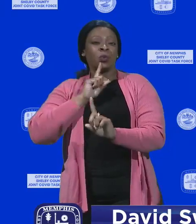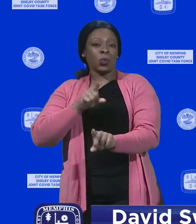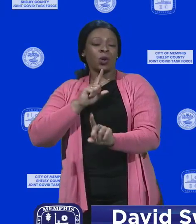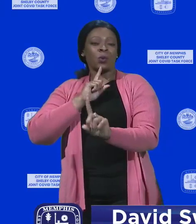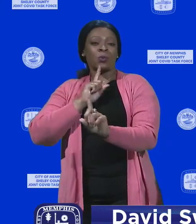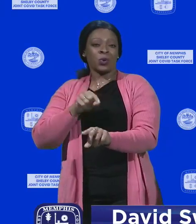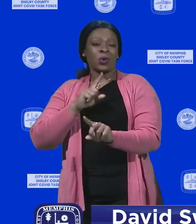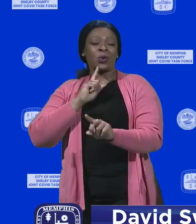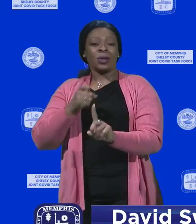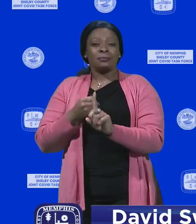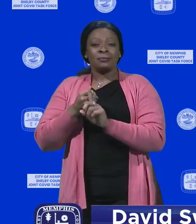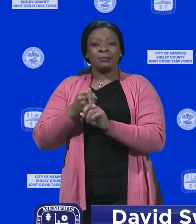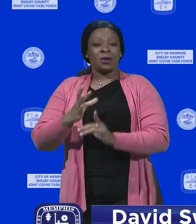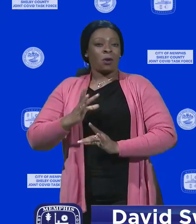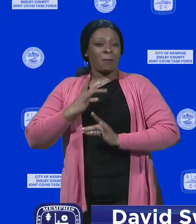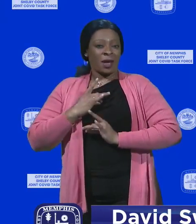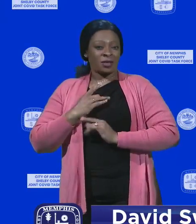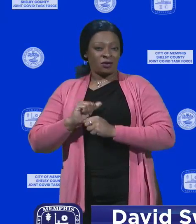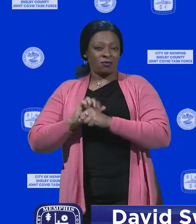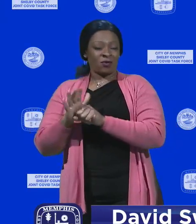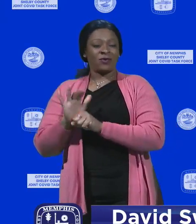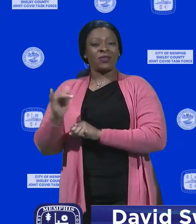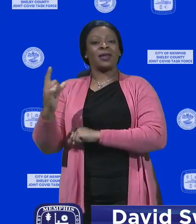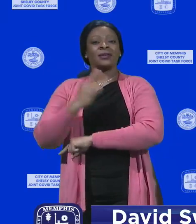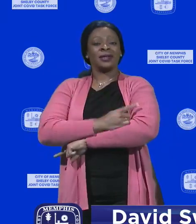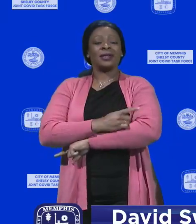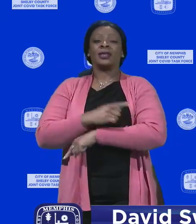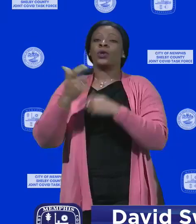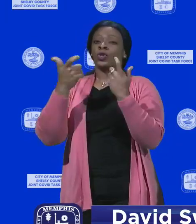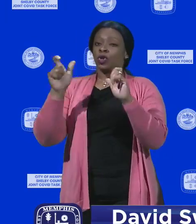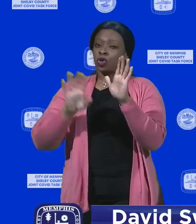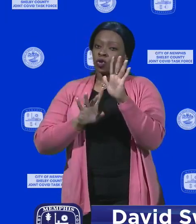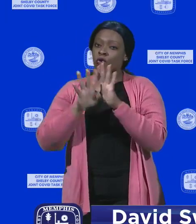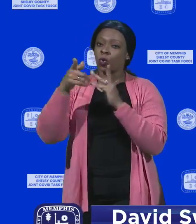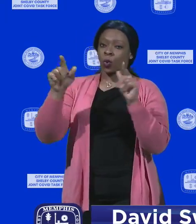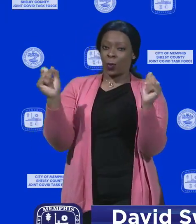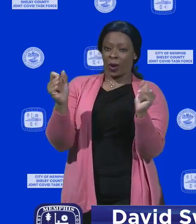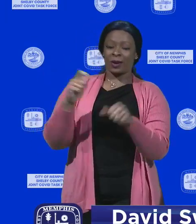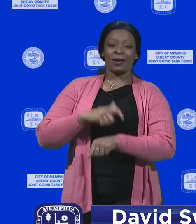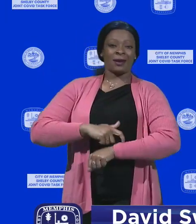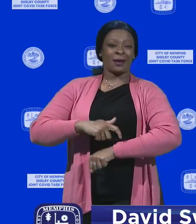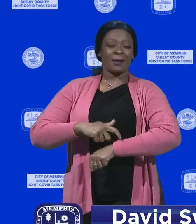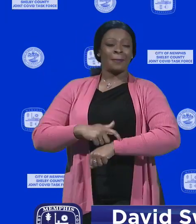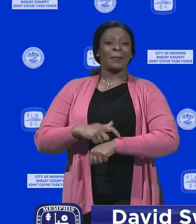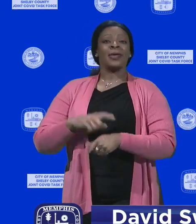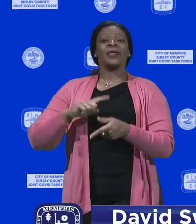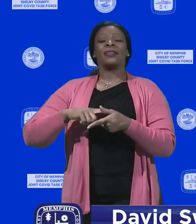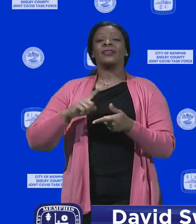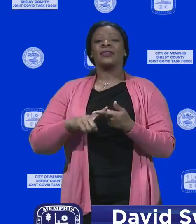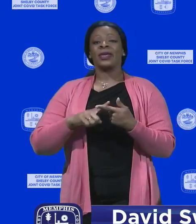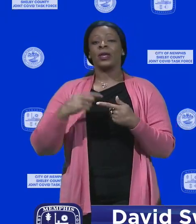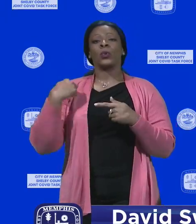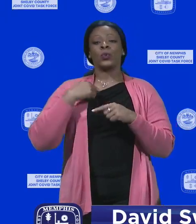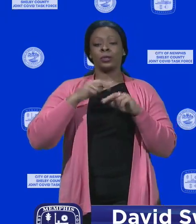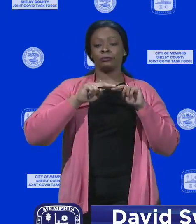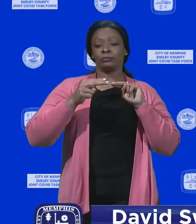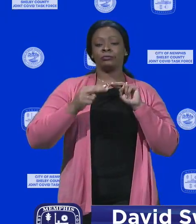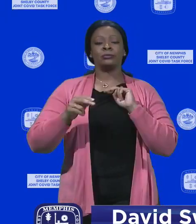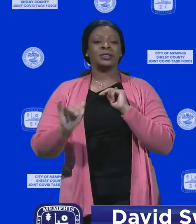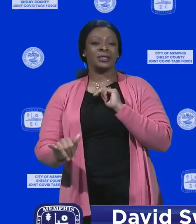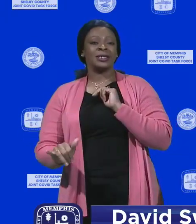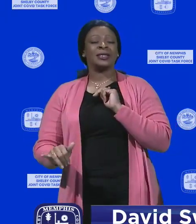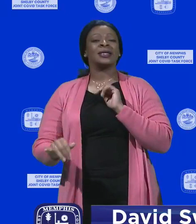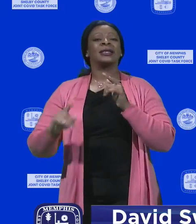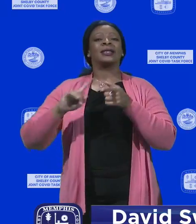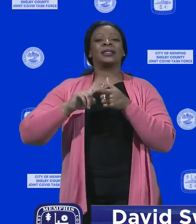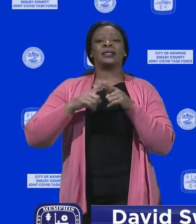or diagnosed that day. So that was a huge surge. And then we came out of that. And then we